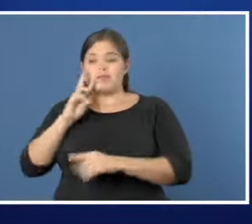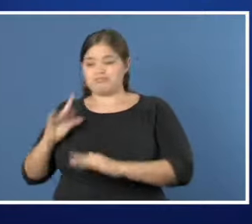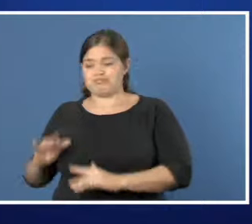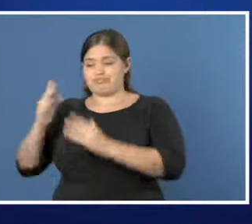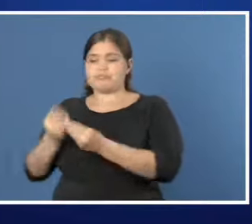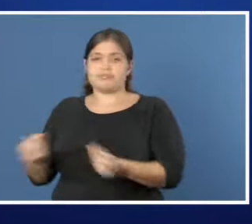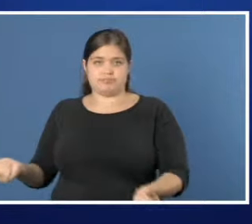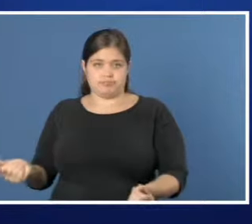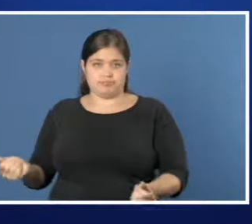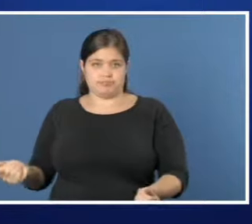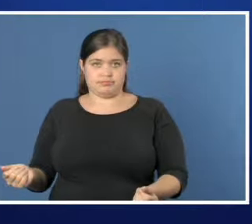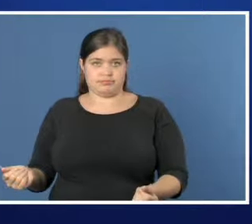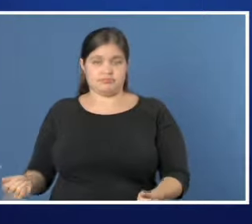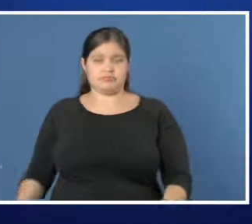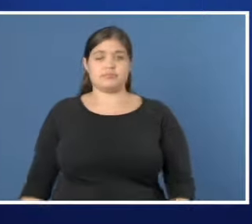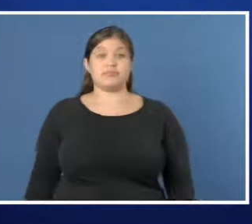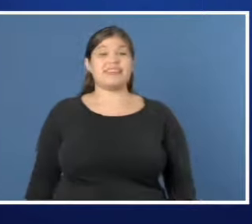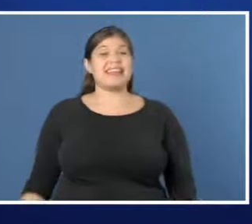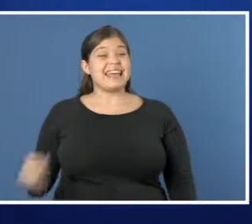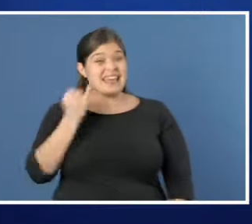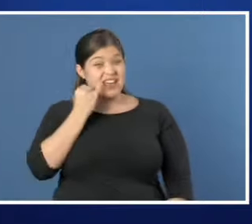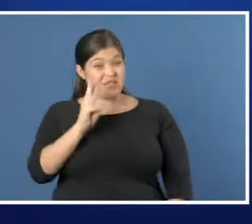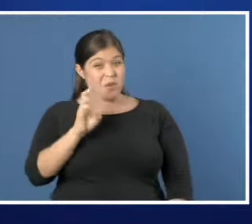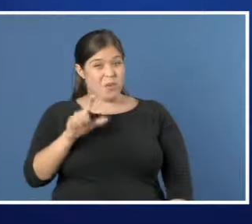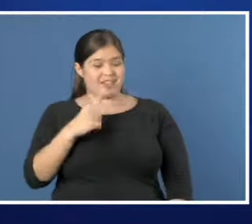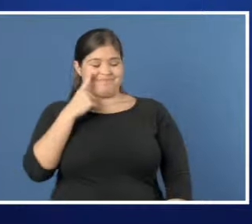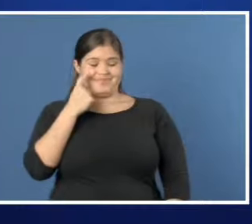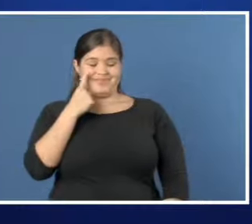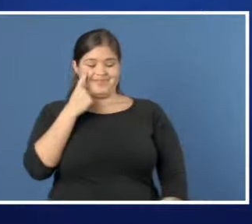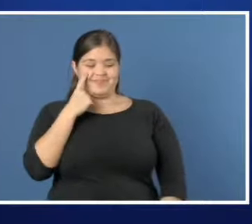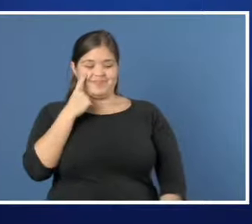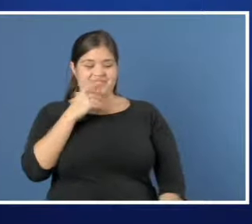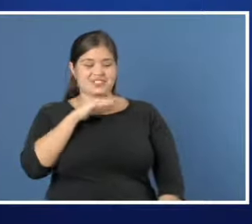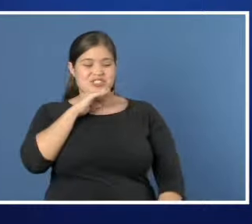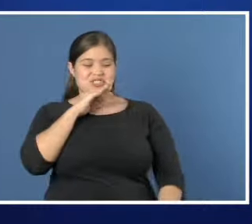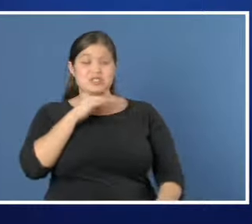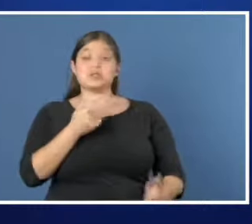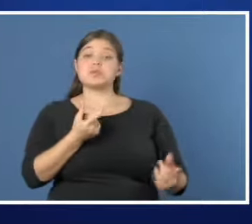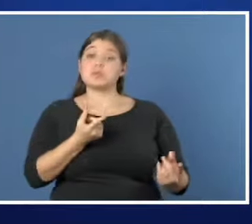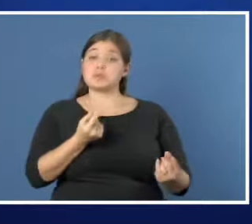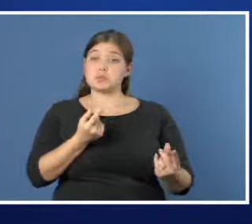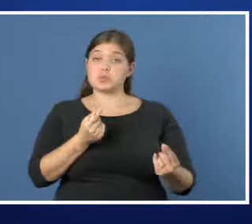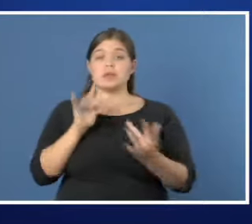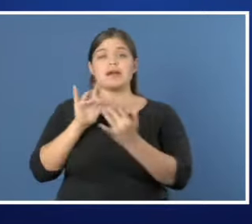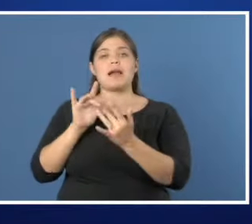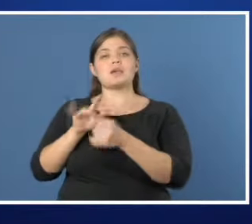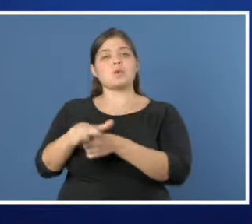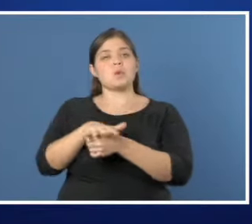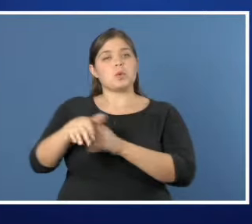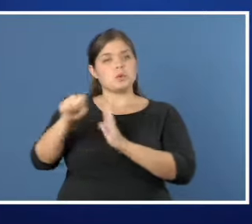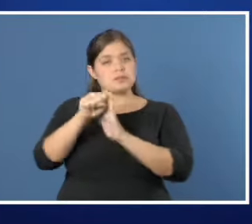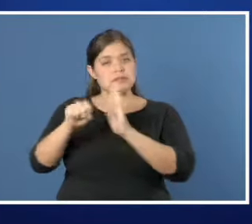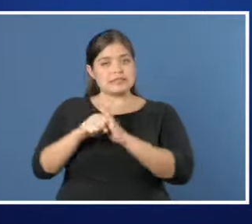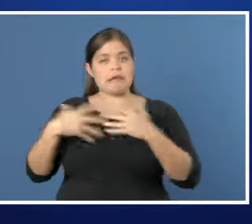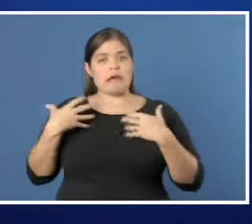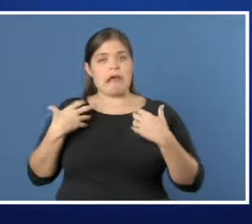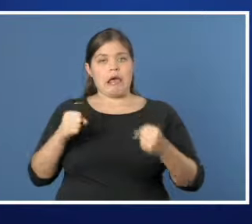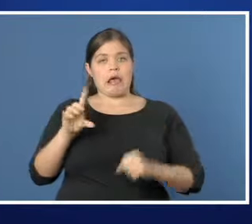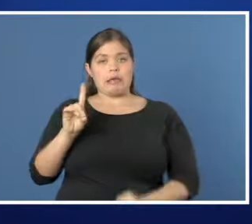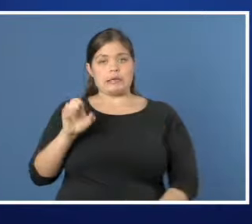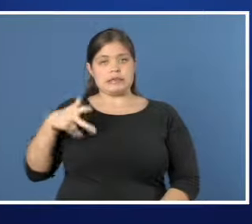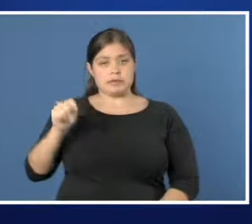flood waters recede. If you suspect that your well may be contaminated, contact your local